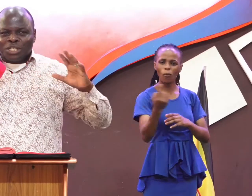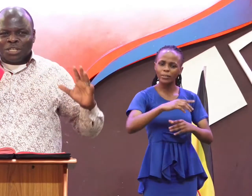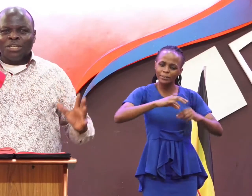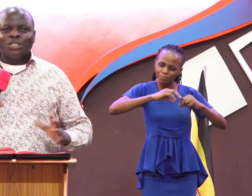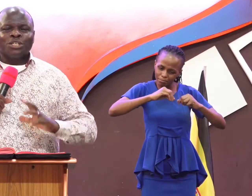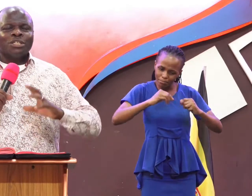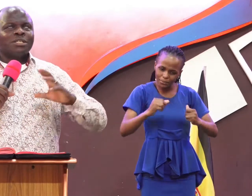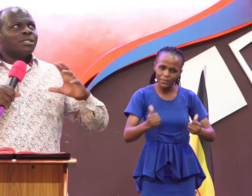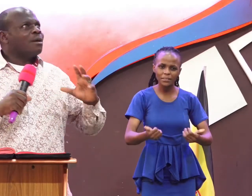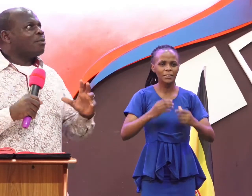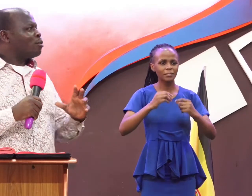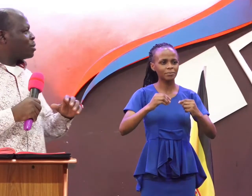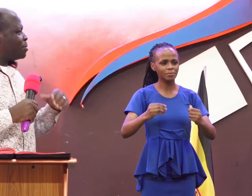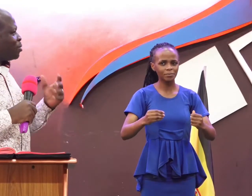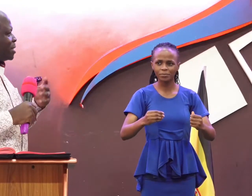kyonna